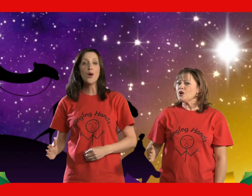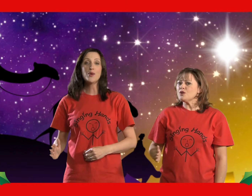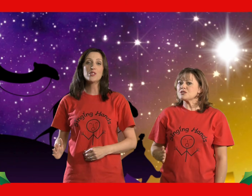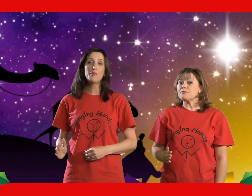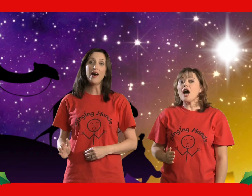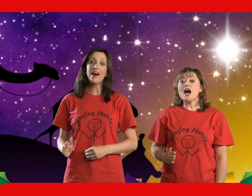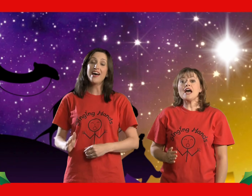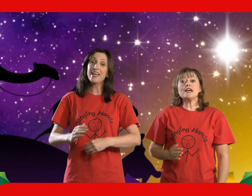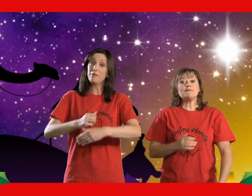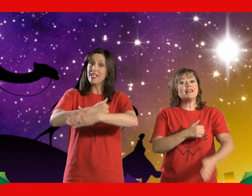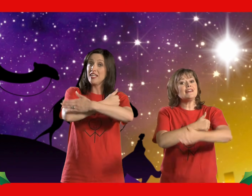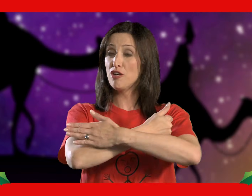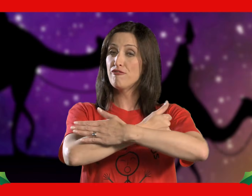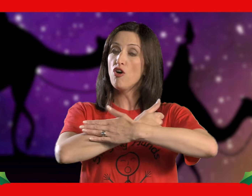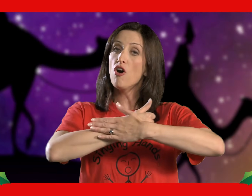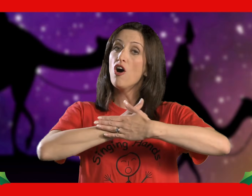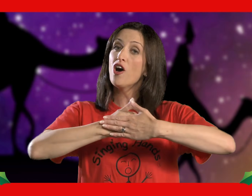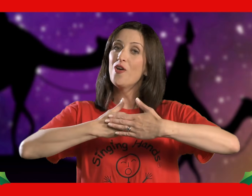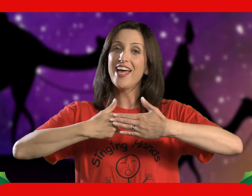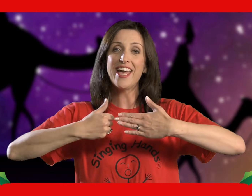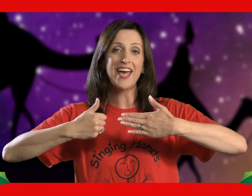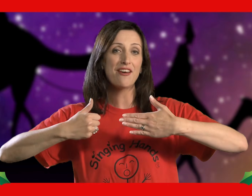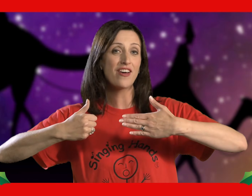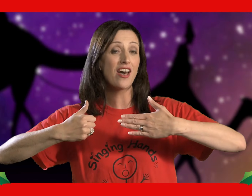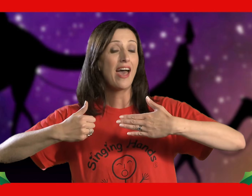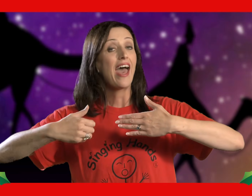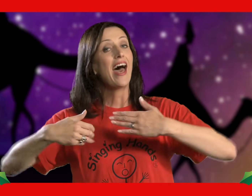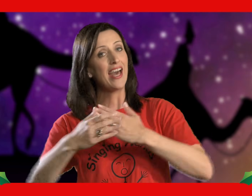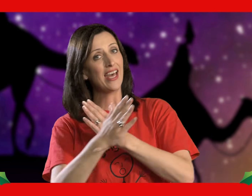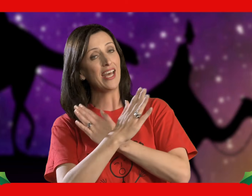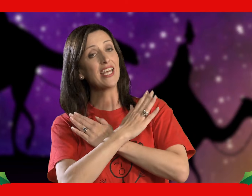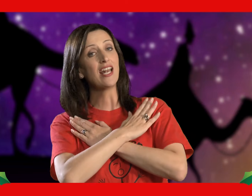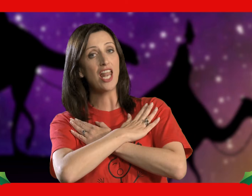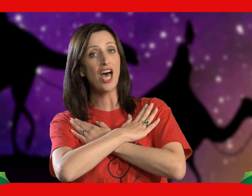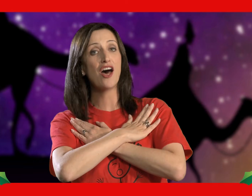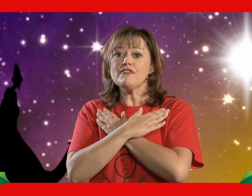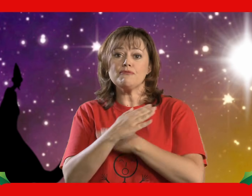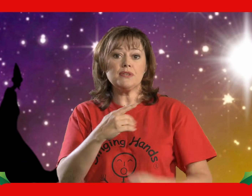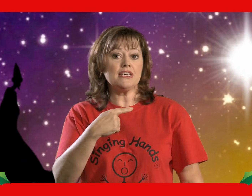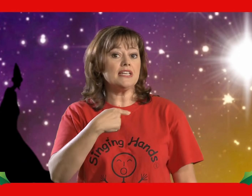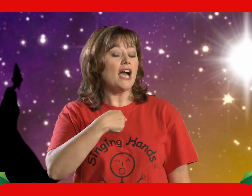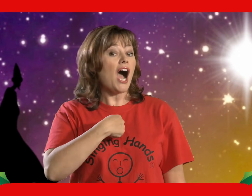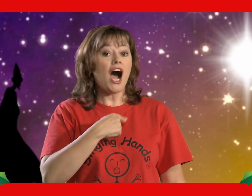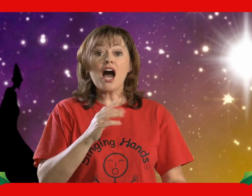close by me forever and love me,